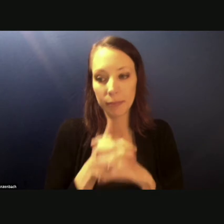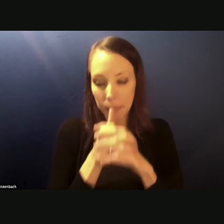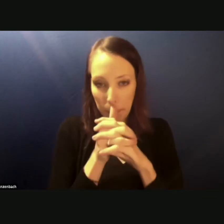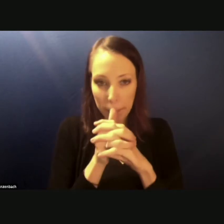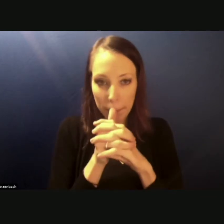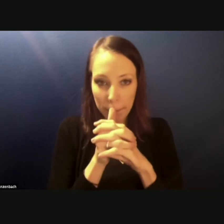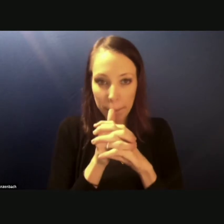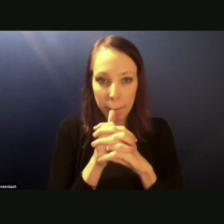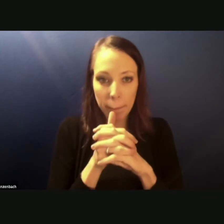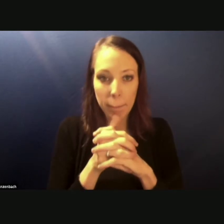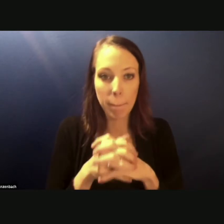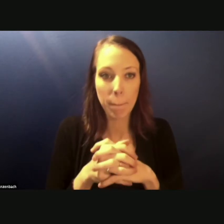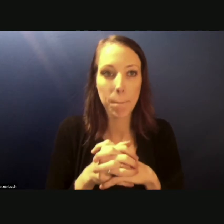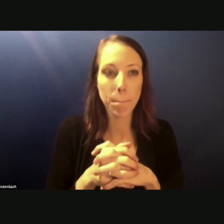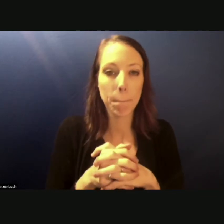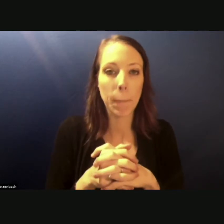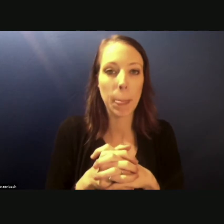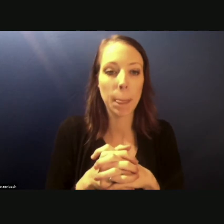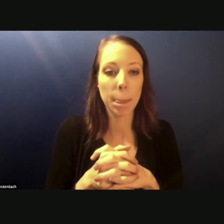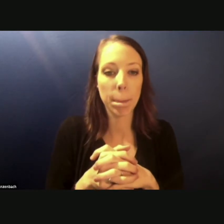Get that part off a little bit.